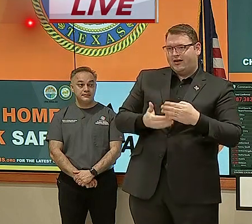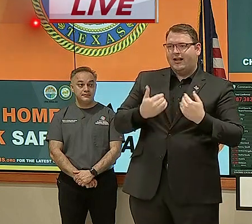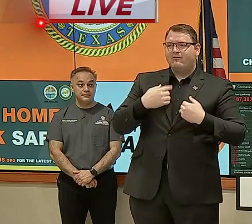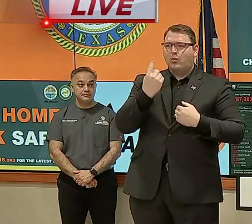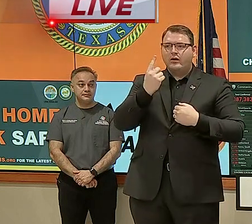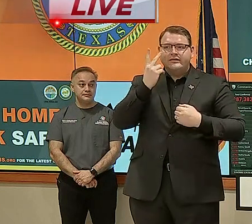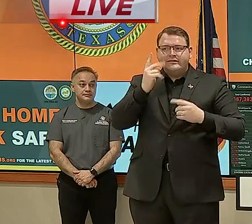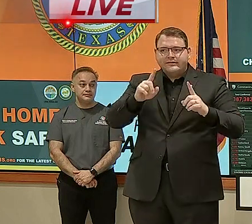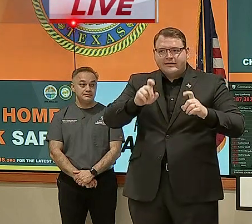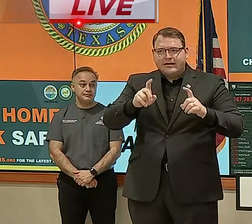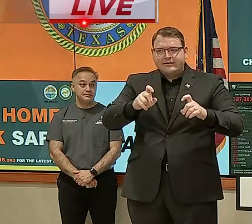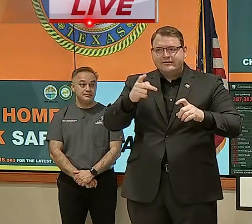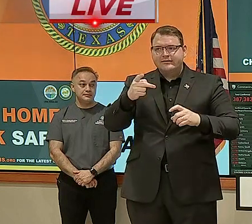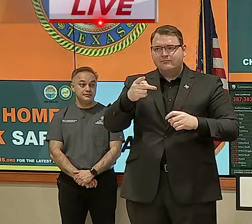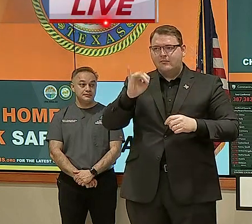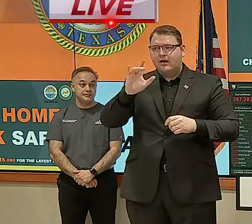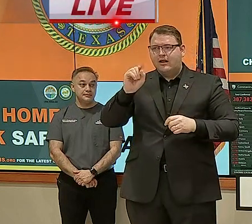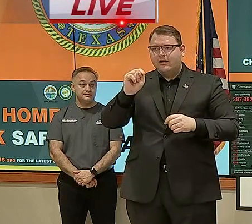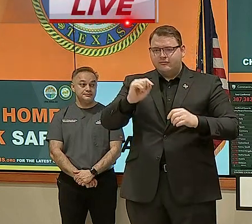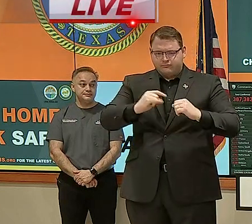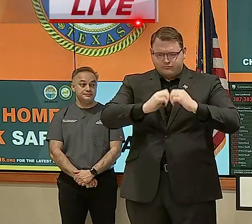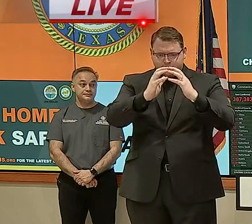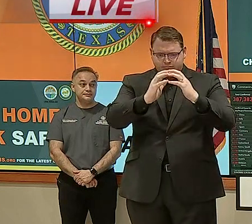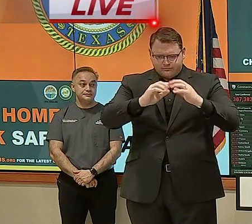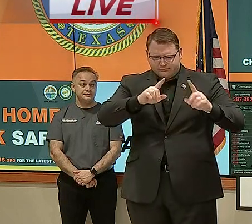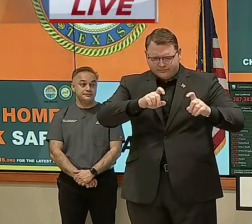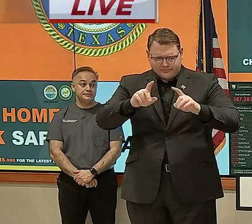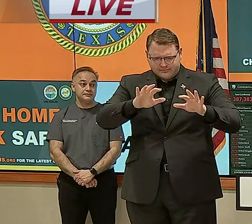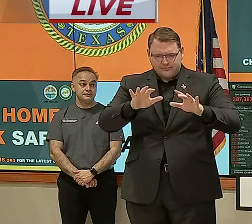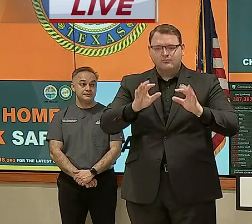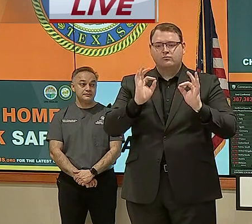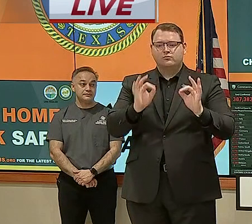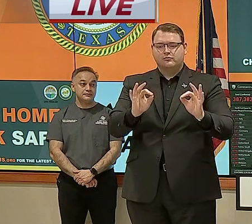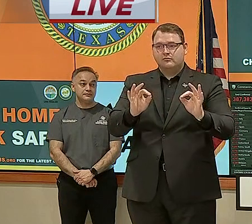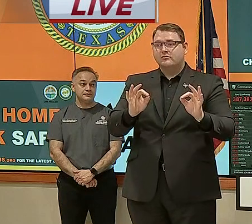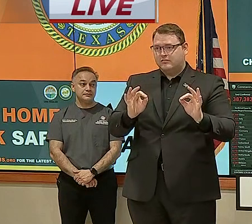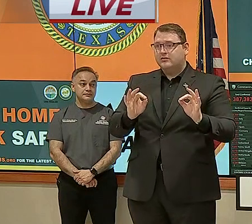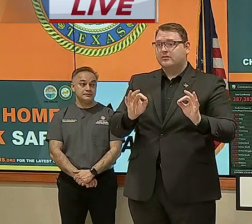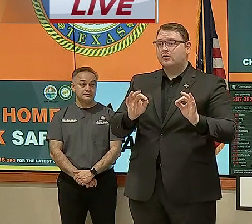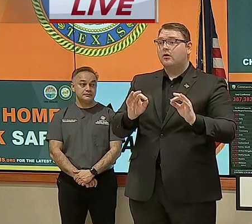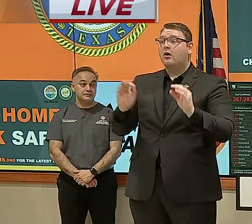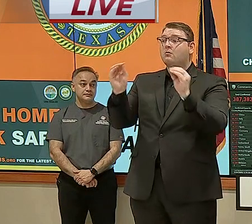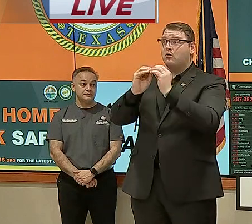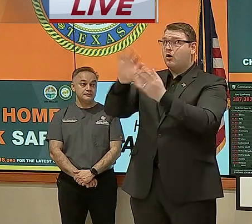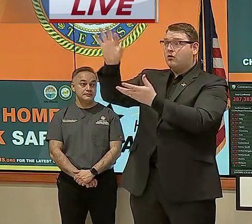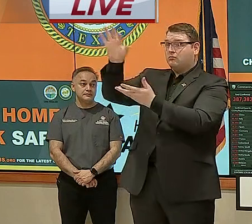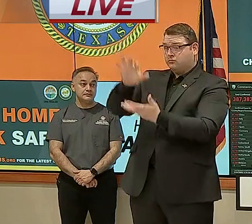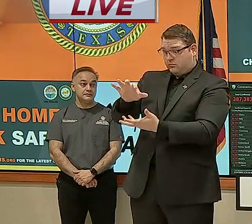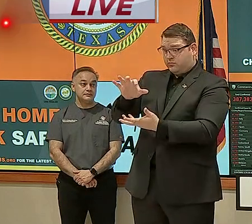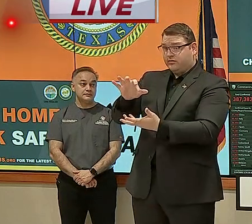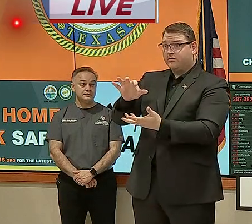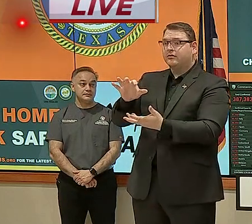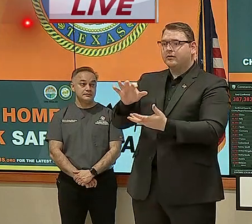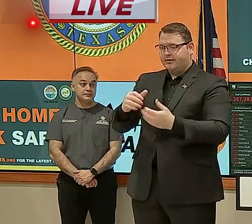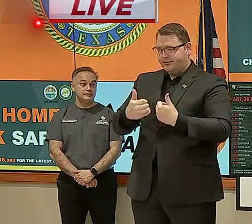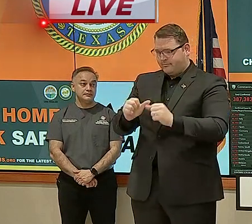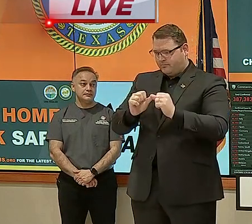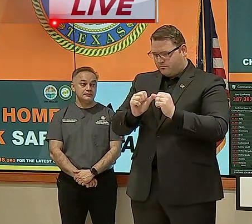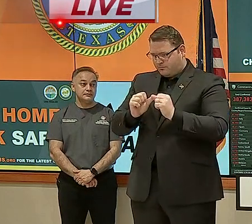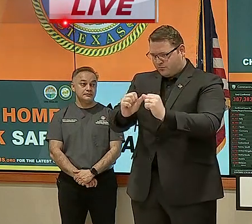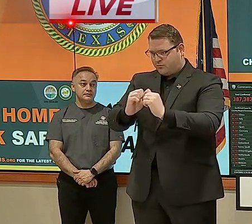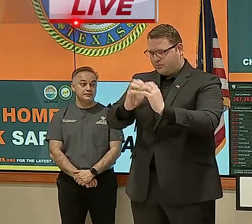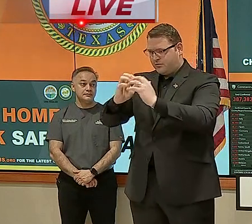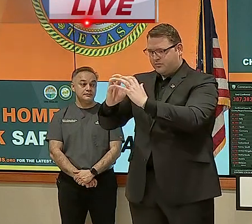shipment will last us certainly through today. If we don't receive the additional shipment we are expecting from the federal government, we will have